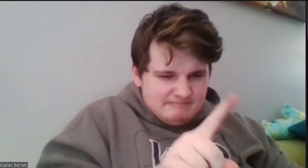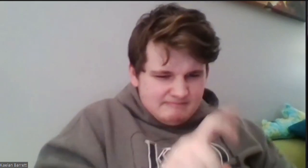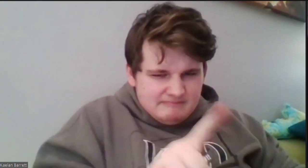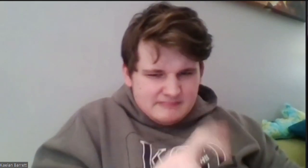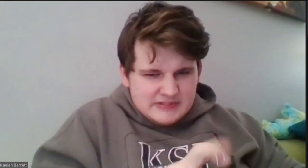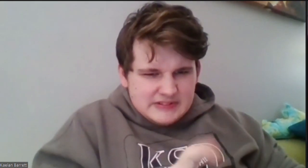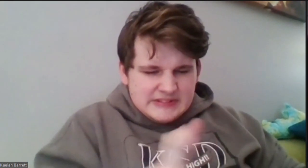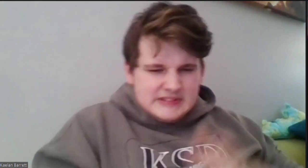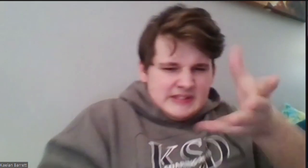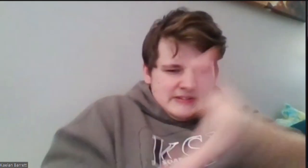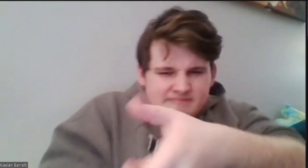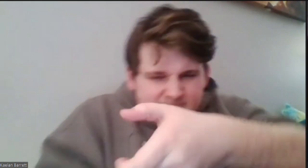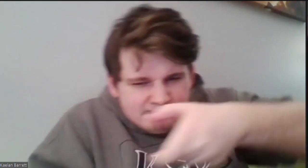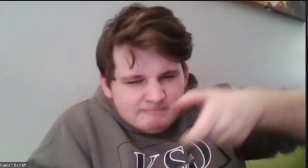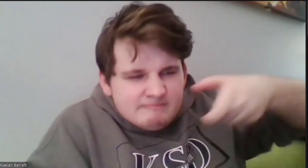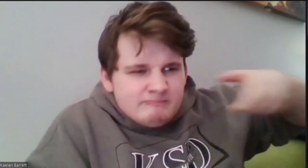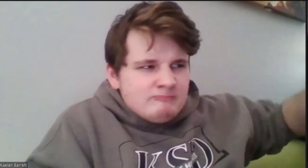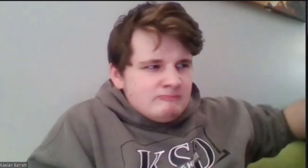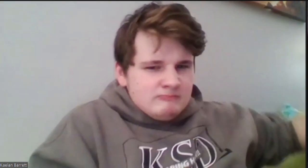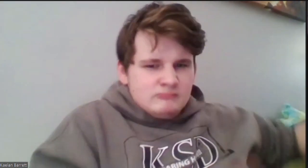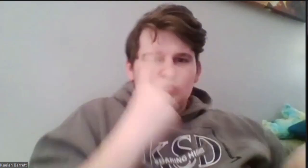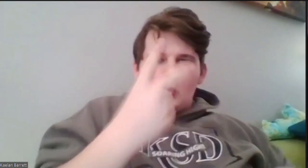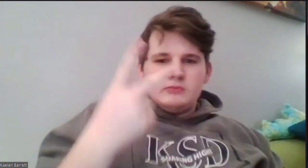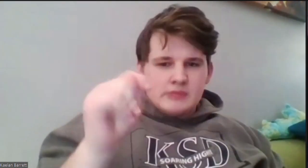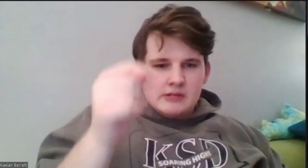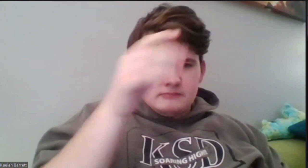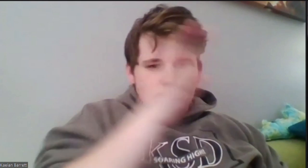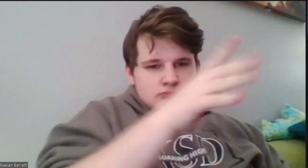up to go check the door. And as he opens the door,